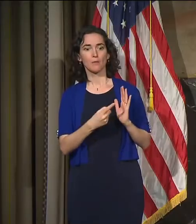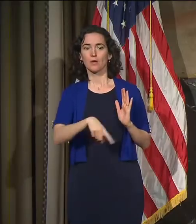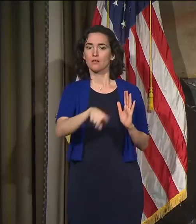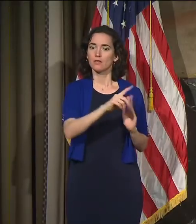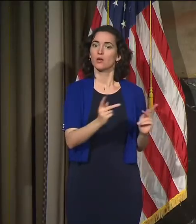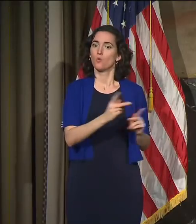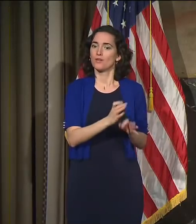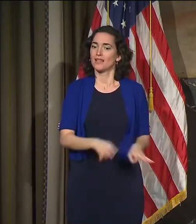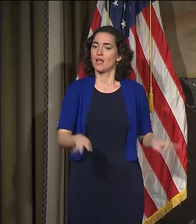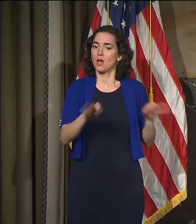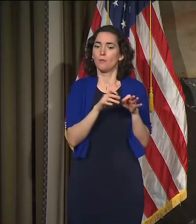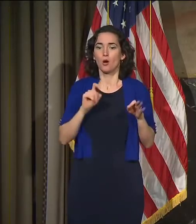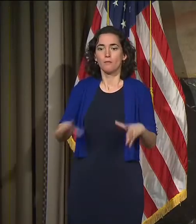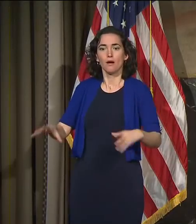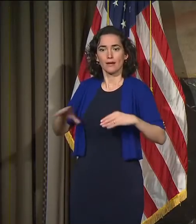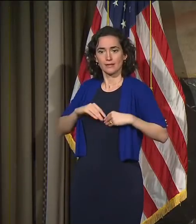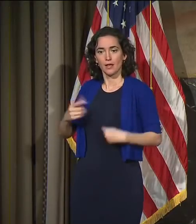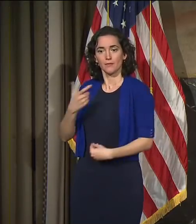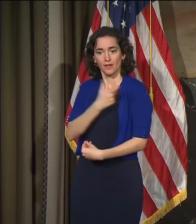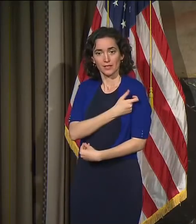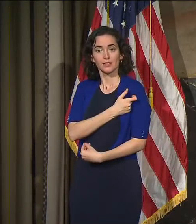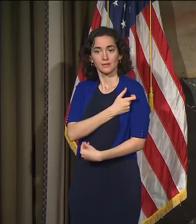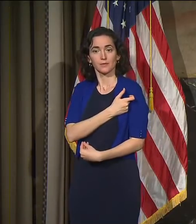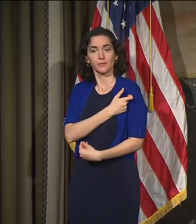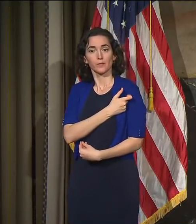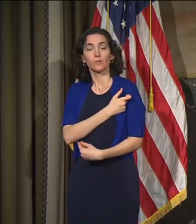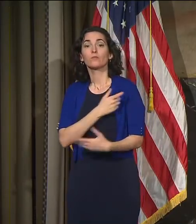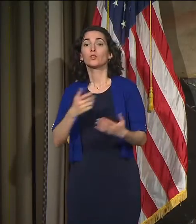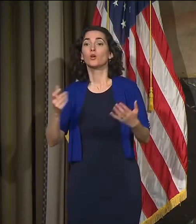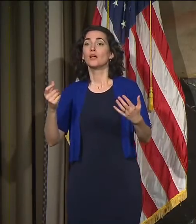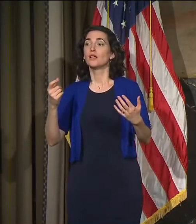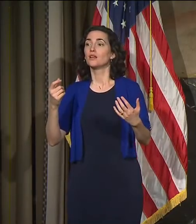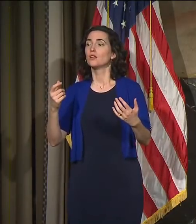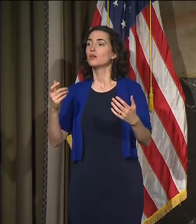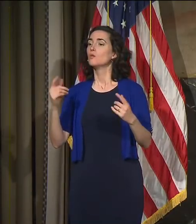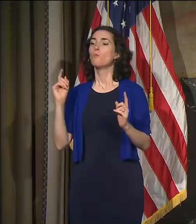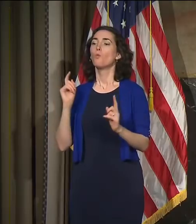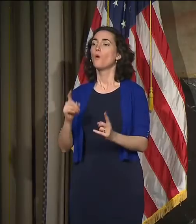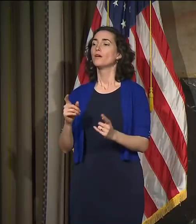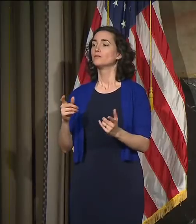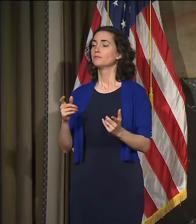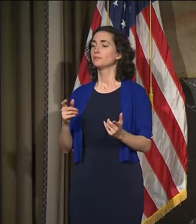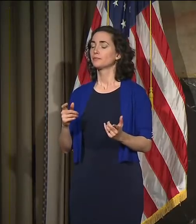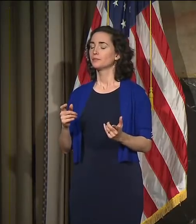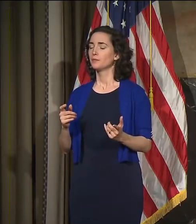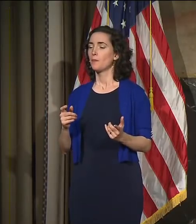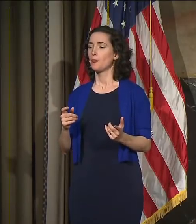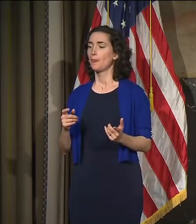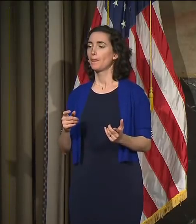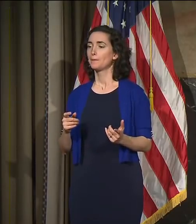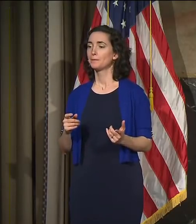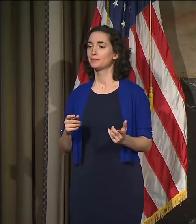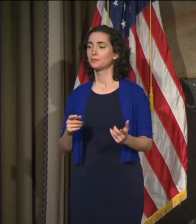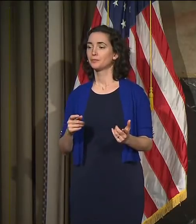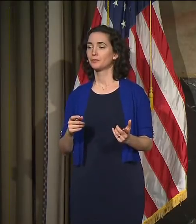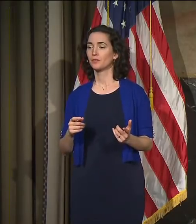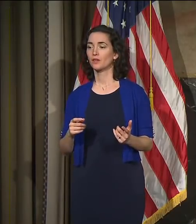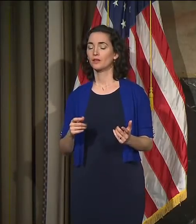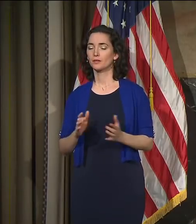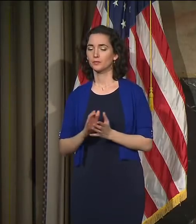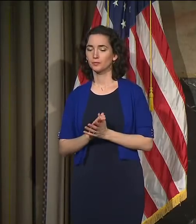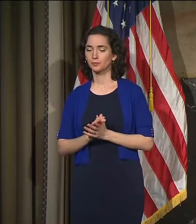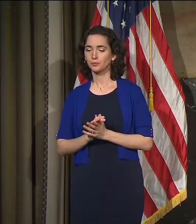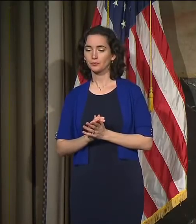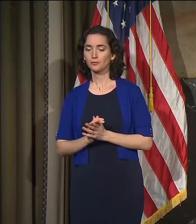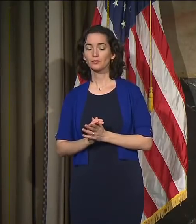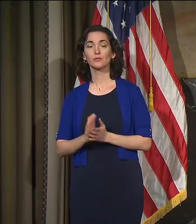they embrace this vaccine. And so trying to get everybody, for whatever reason, to discard any notions that